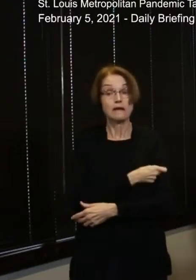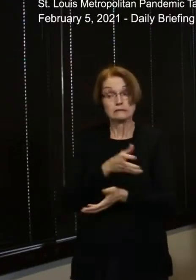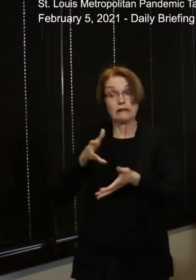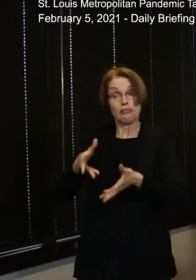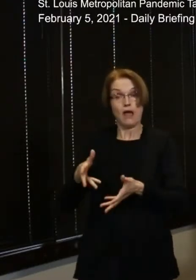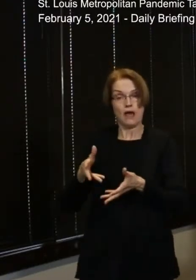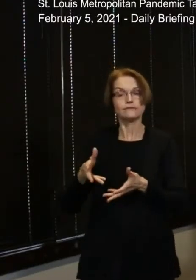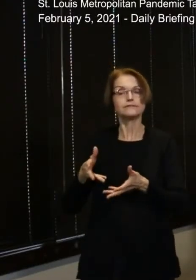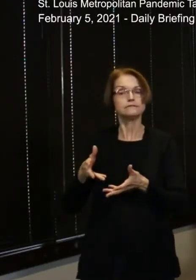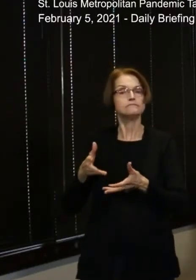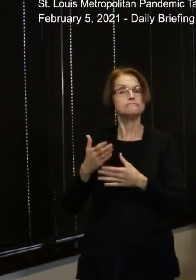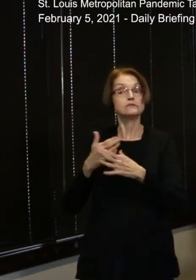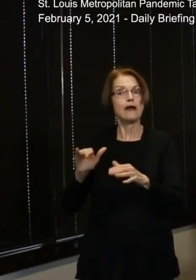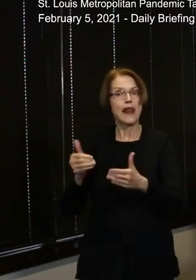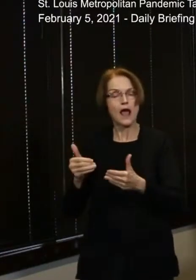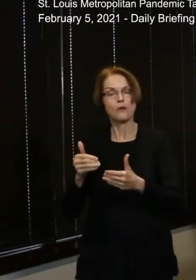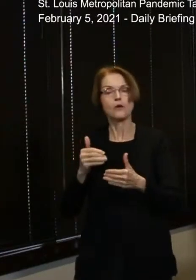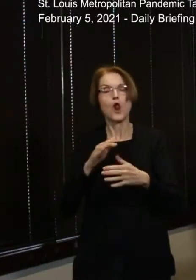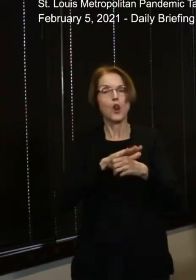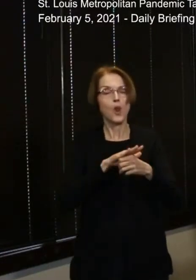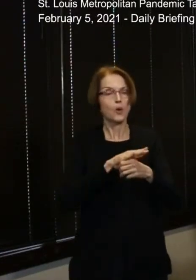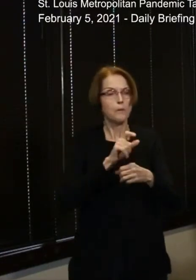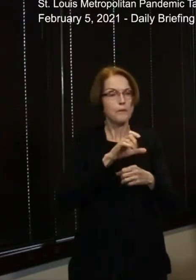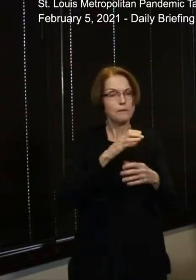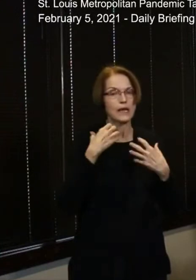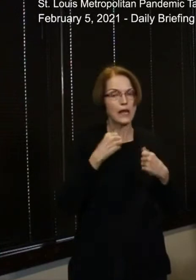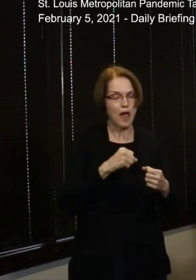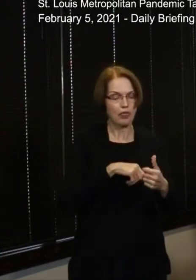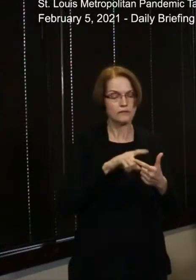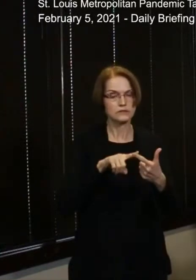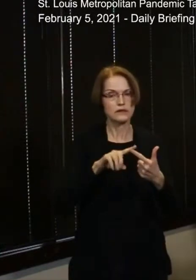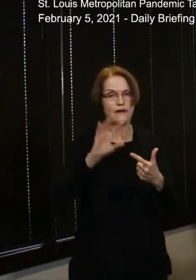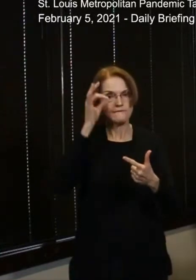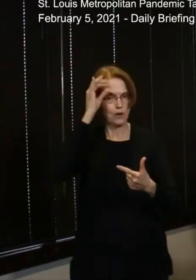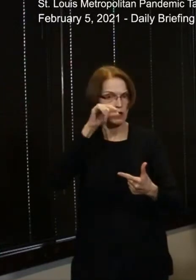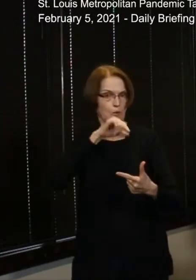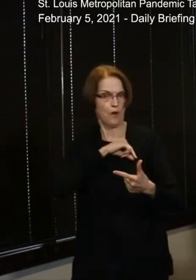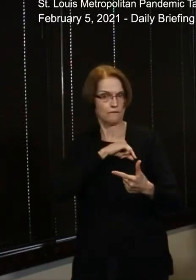between local public health, federally